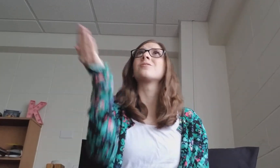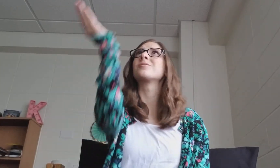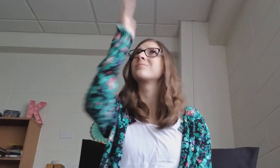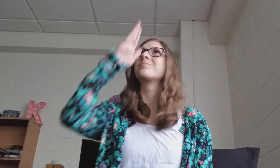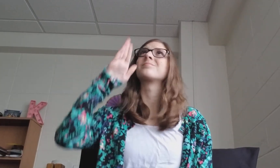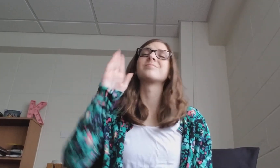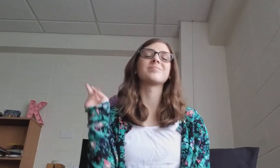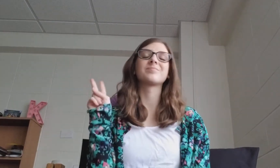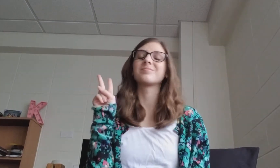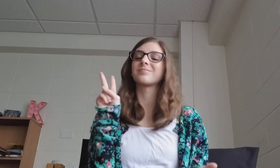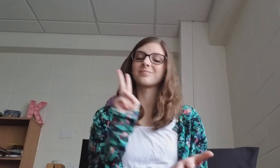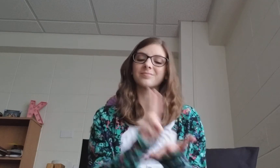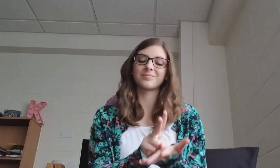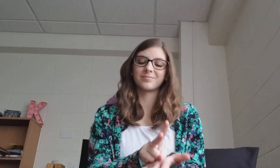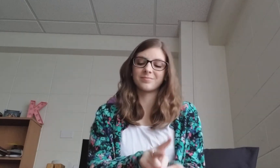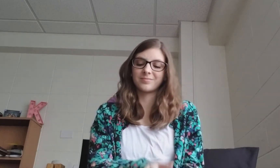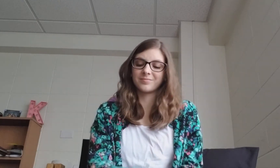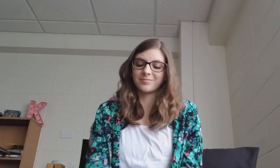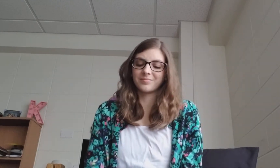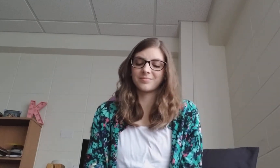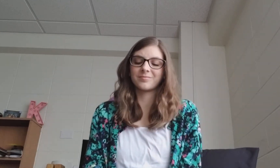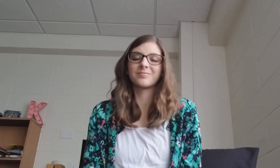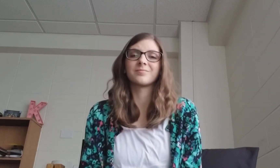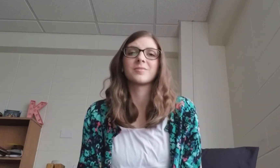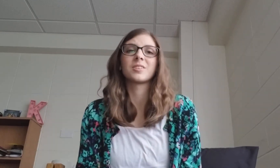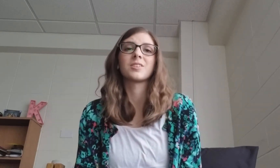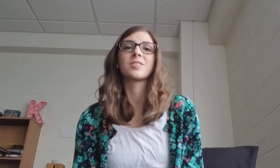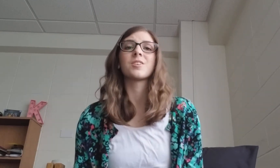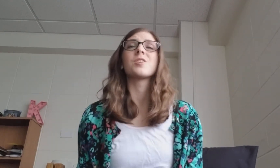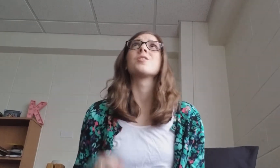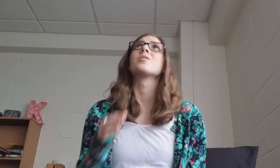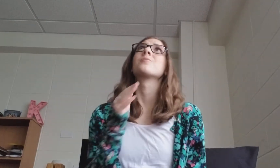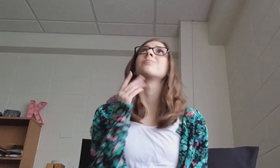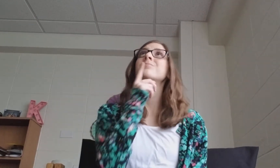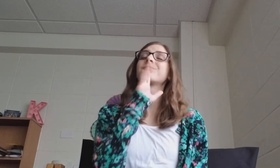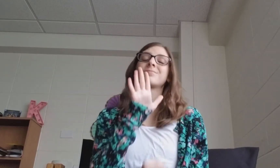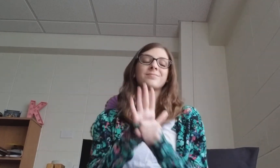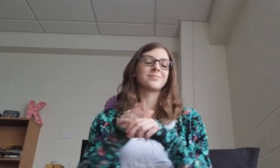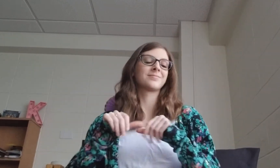is